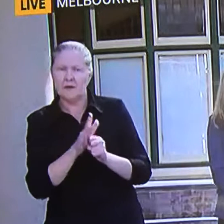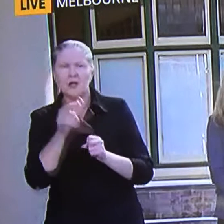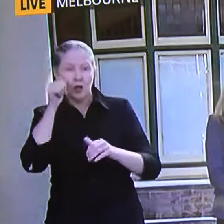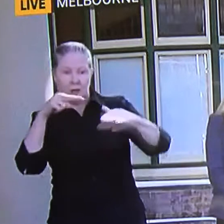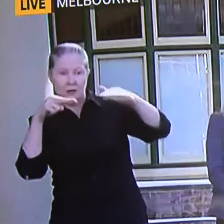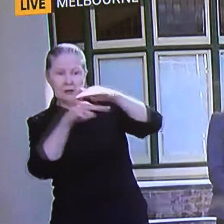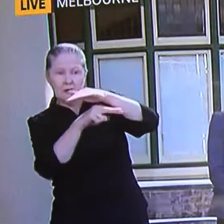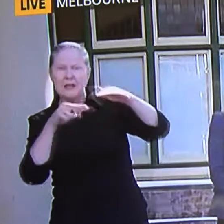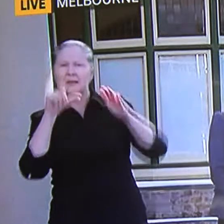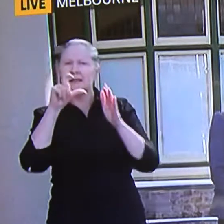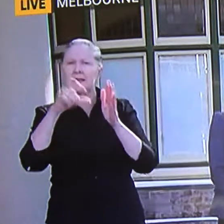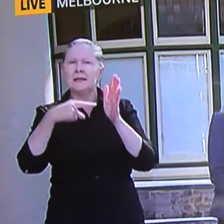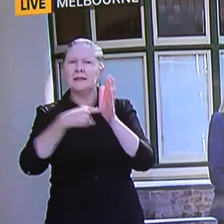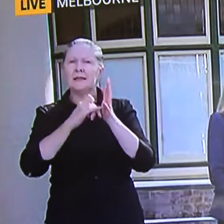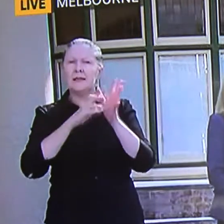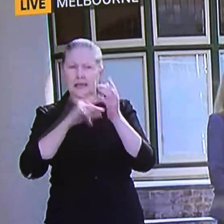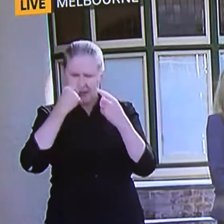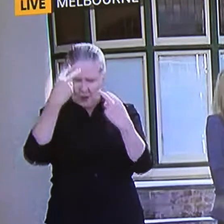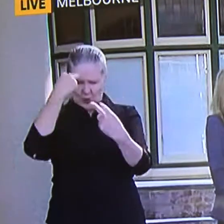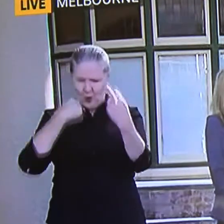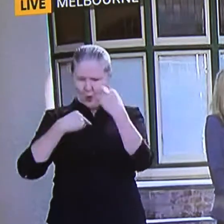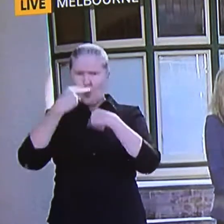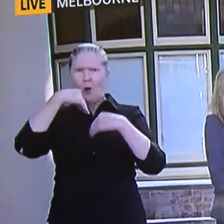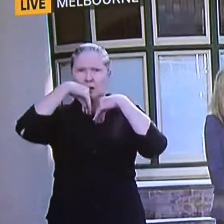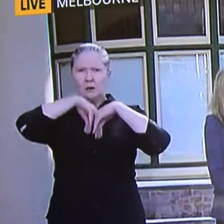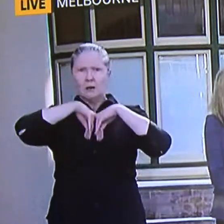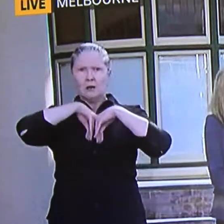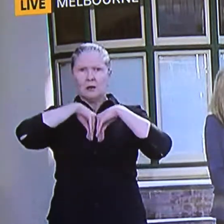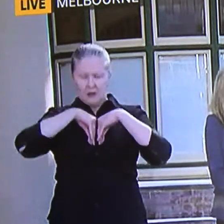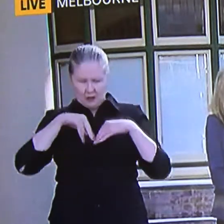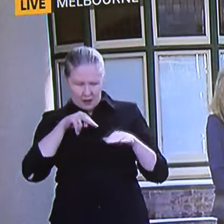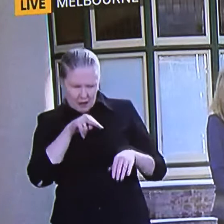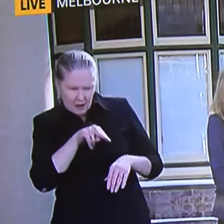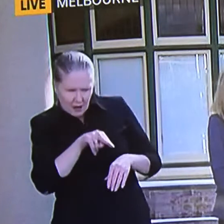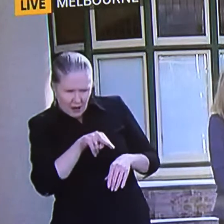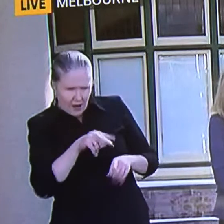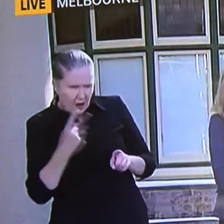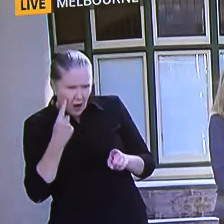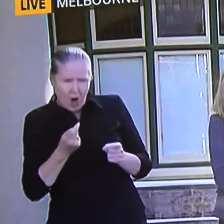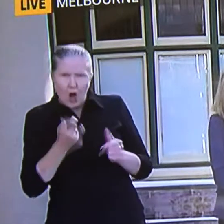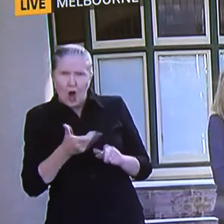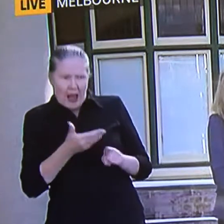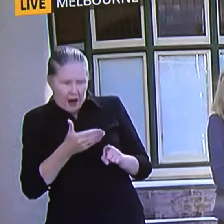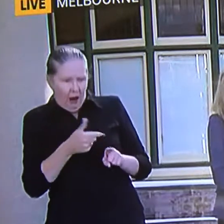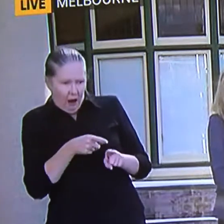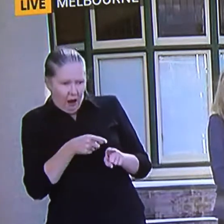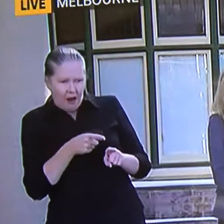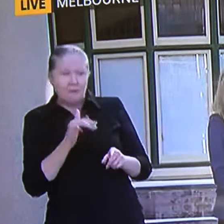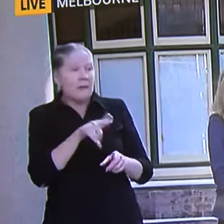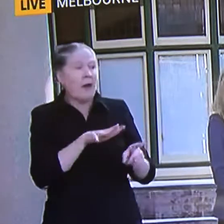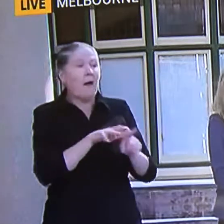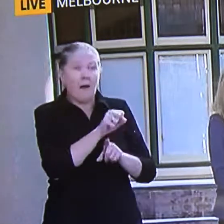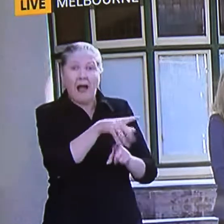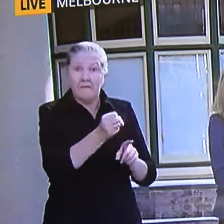offer a window into the body and early insight to the risk that patients who have been diagnosed with